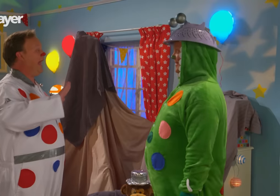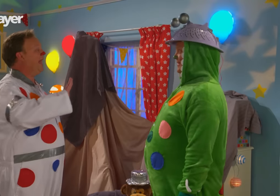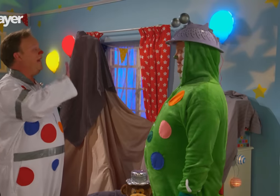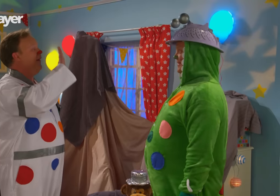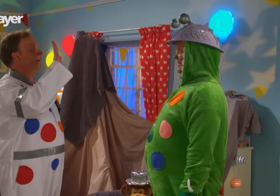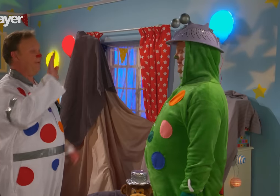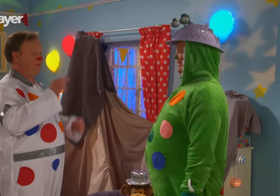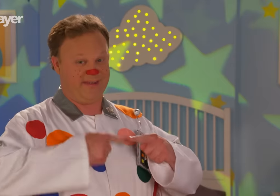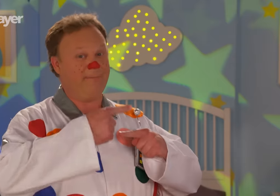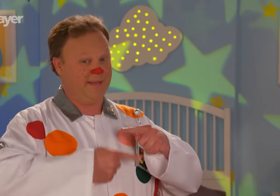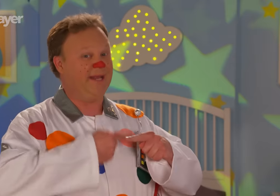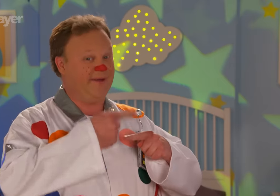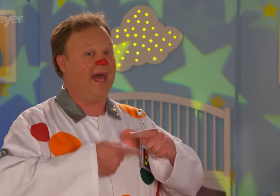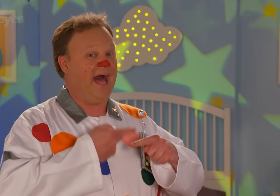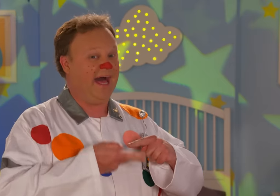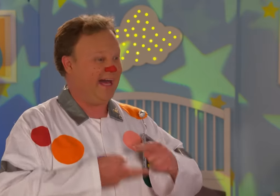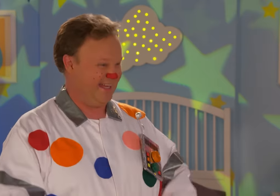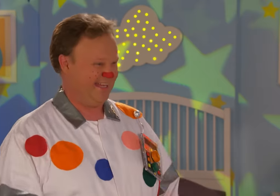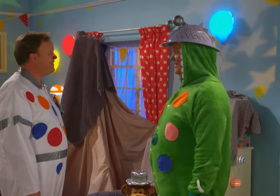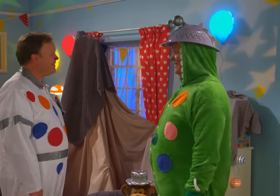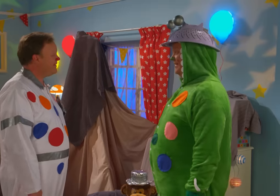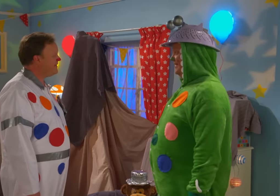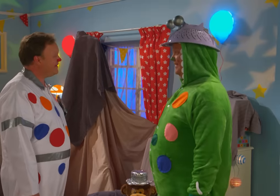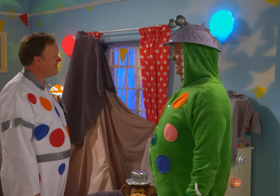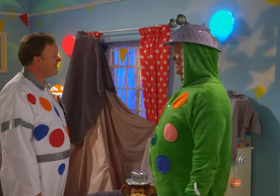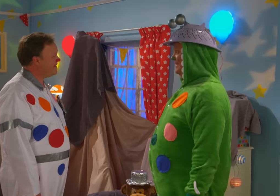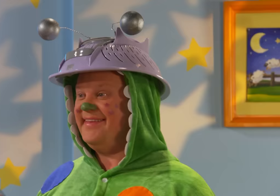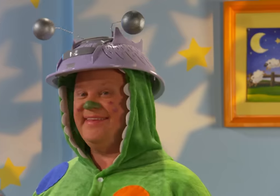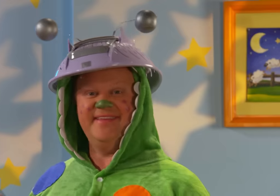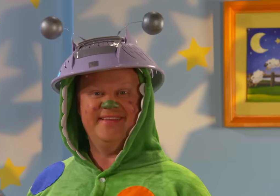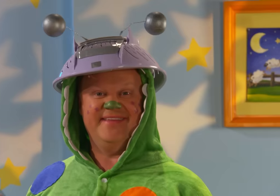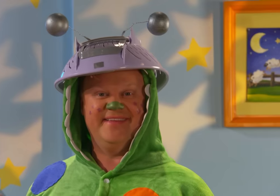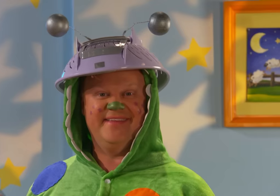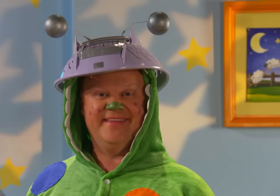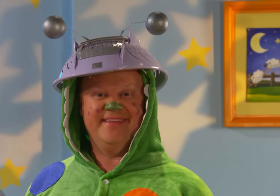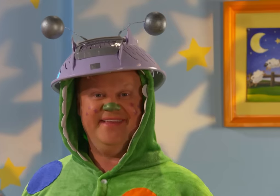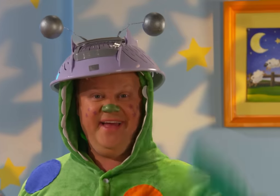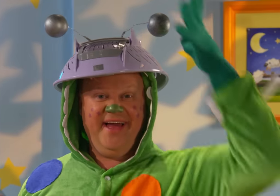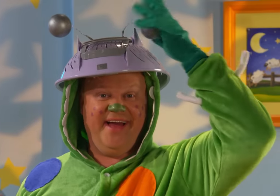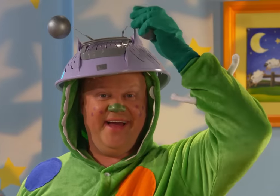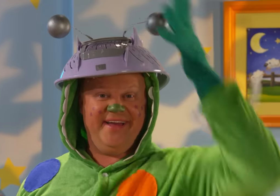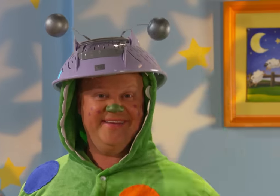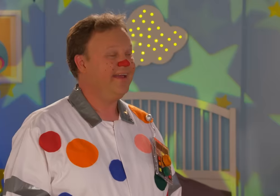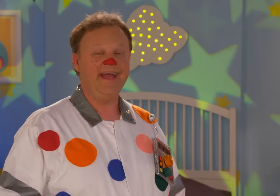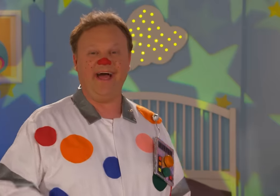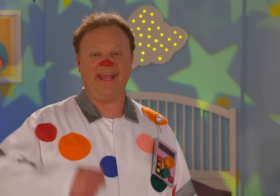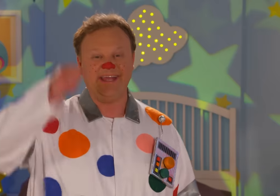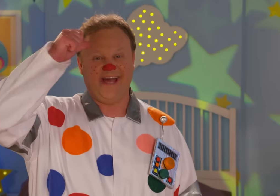Hello, Tumbaluna! Oh, that's nice, Mr. Tumble. We've made a new friend. I know.